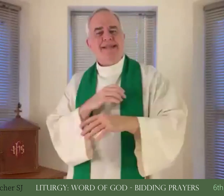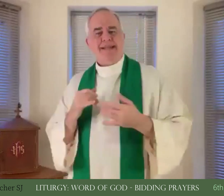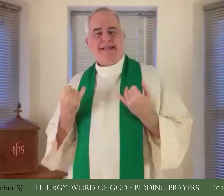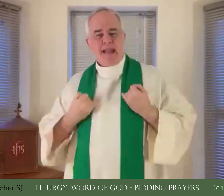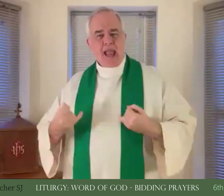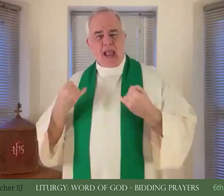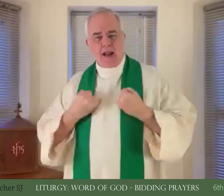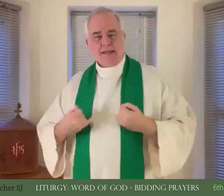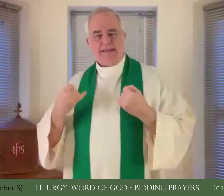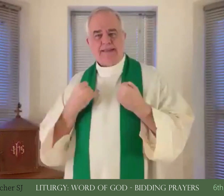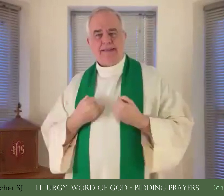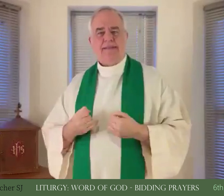diseases and issues,